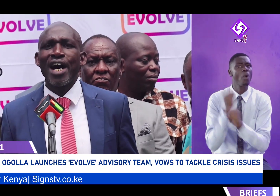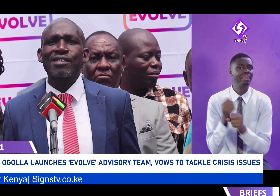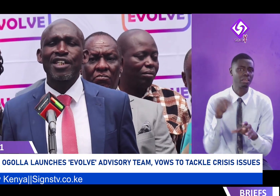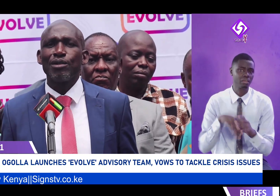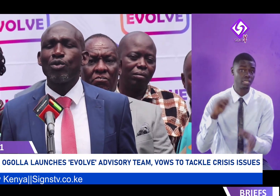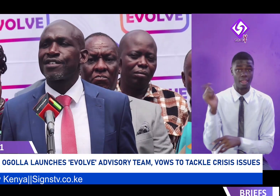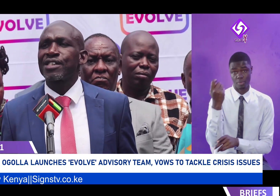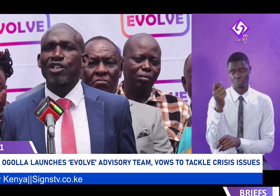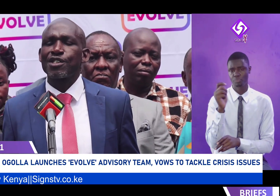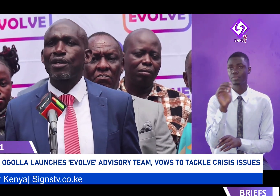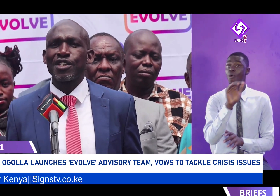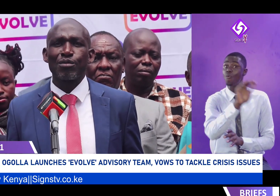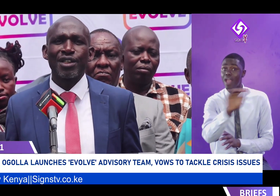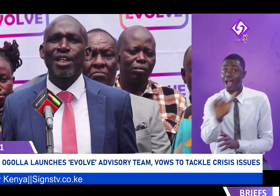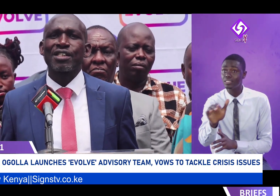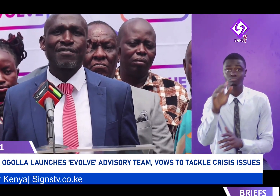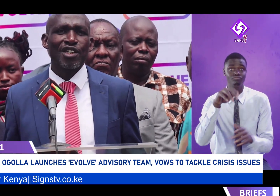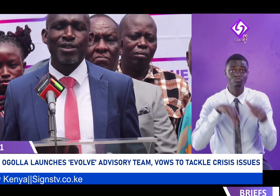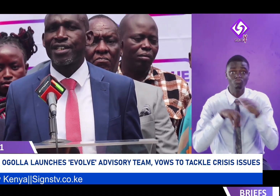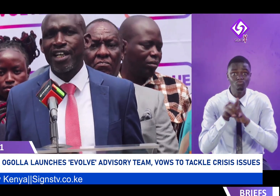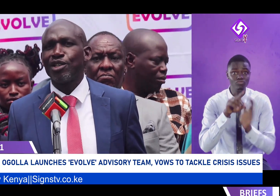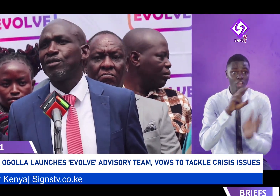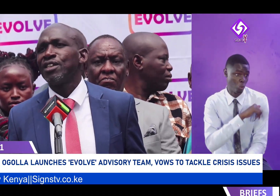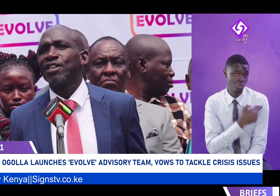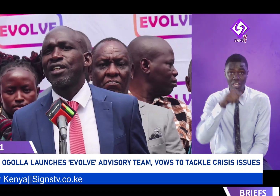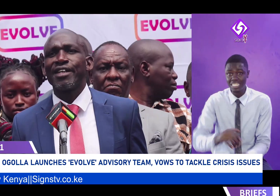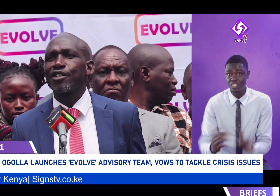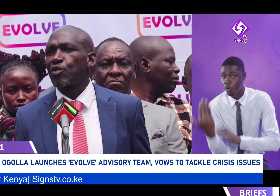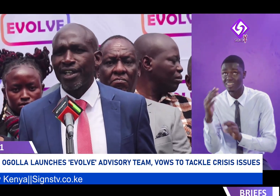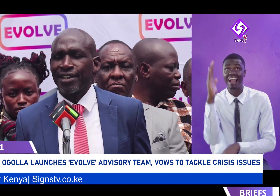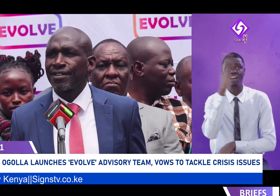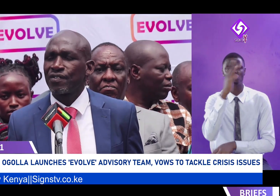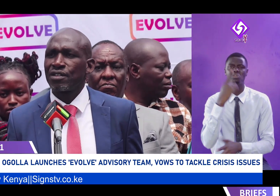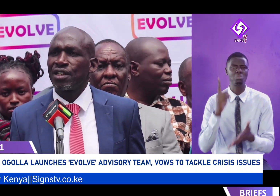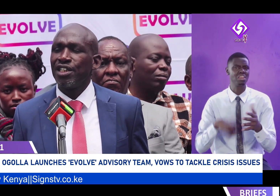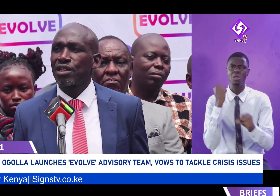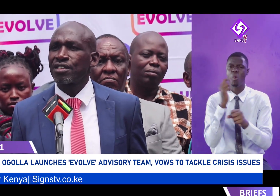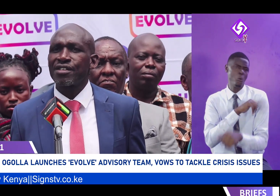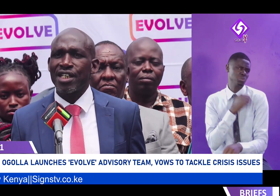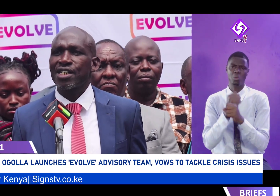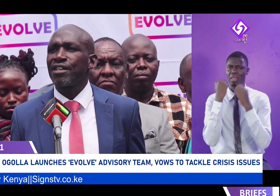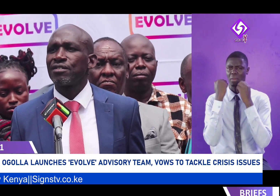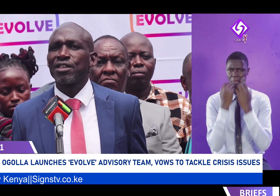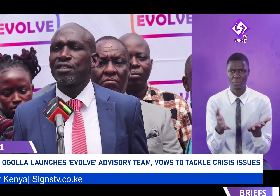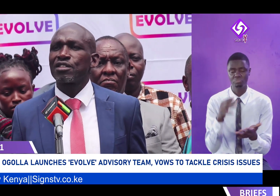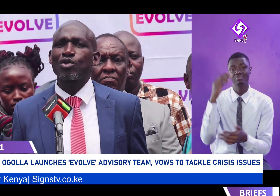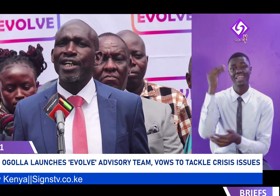ask anybody who has visited hospital this morning, this afternoon, they'll tell you it's not working. Education sector is not